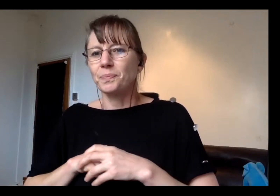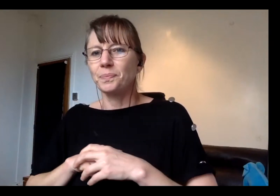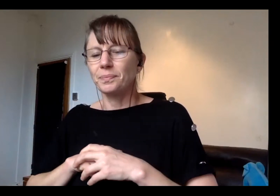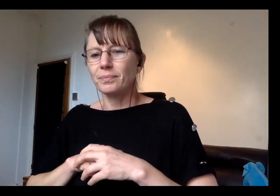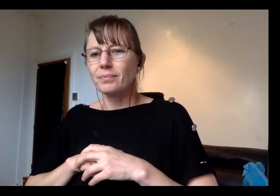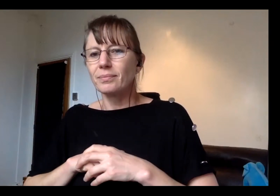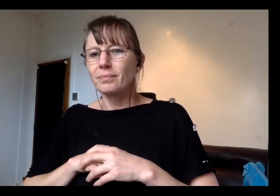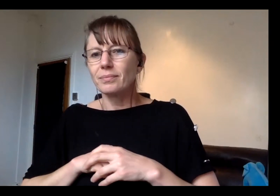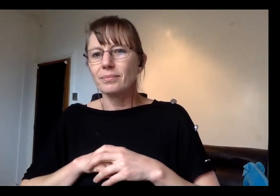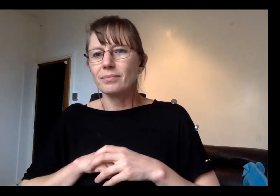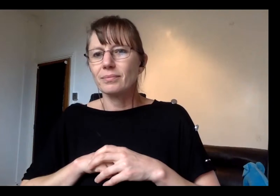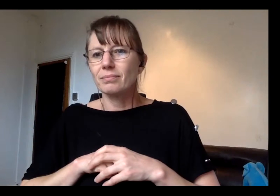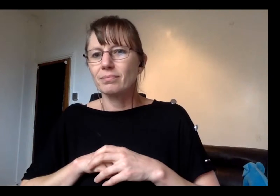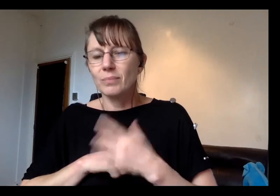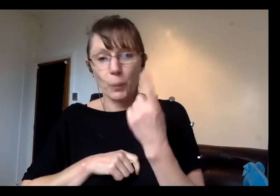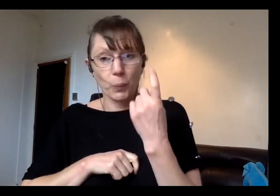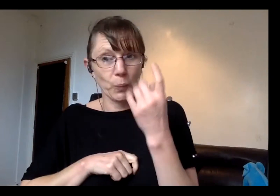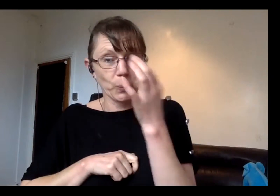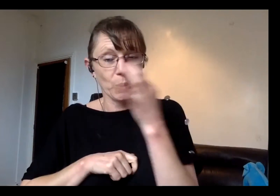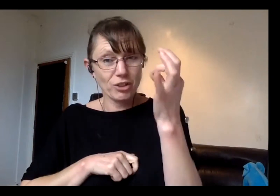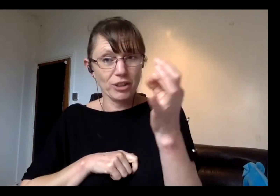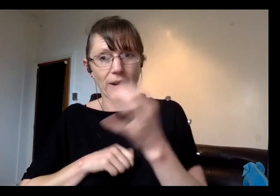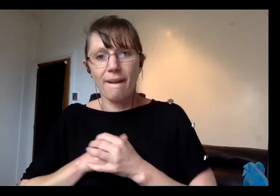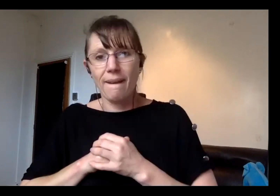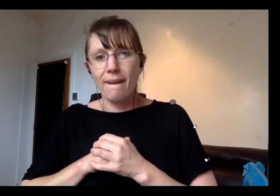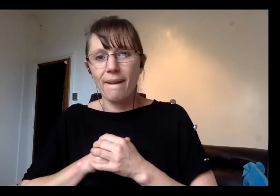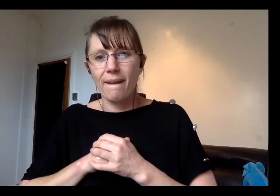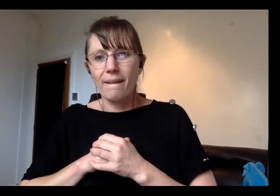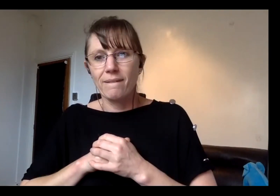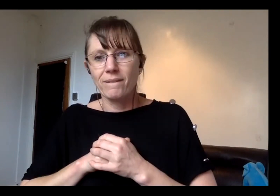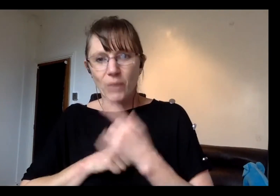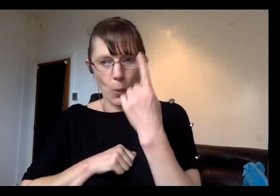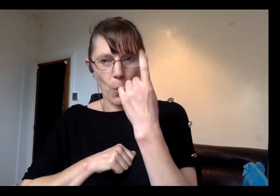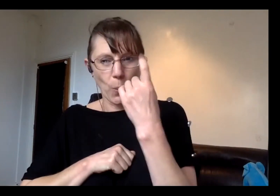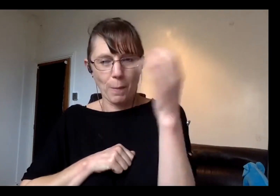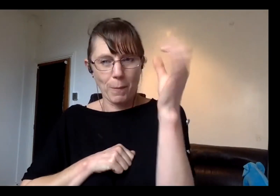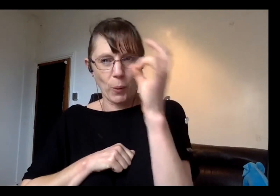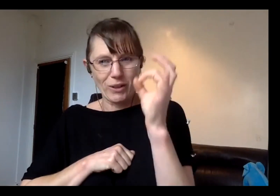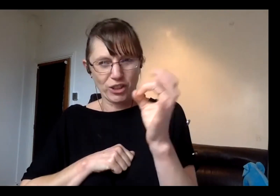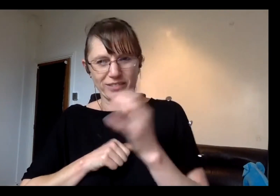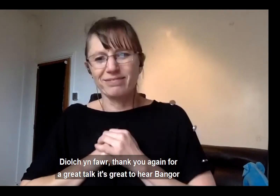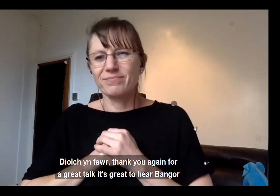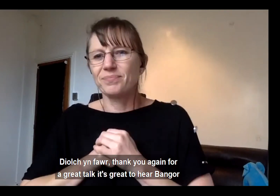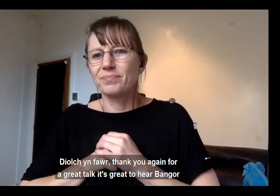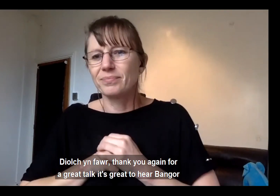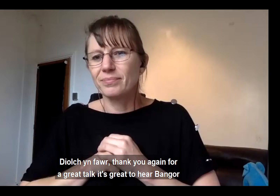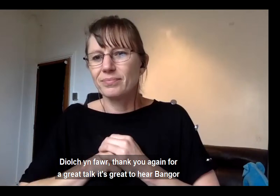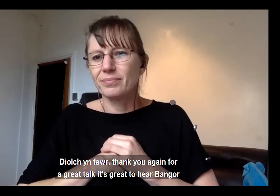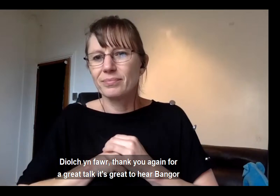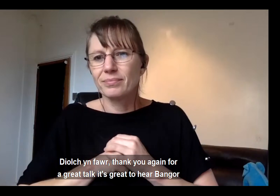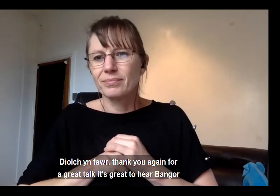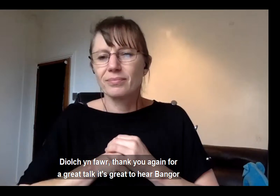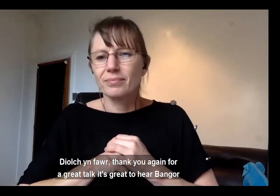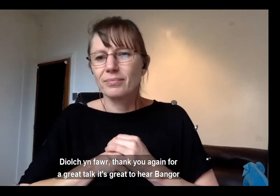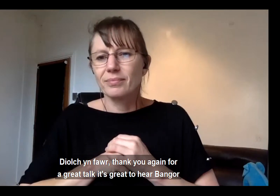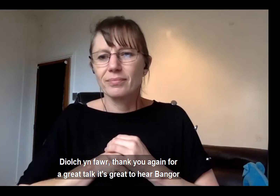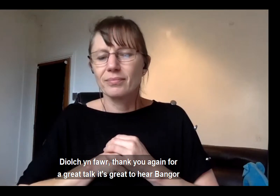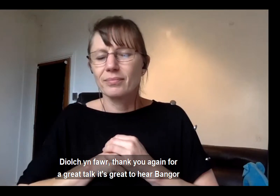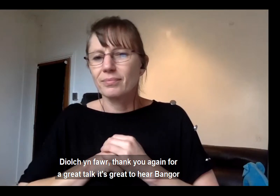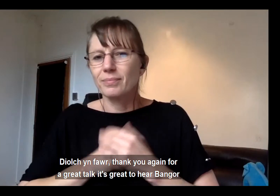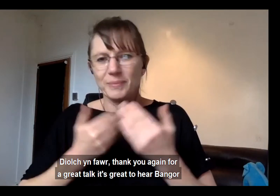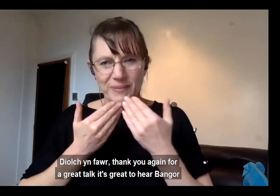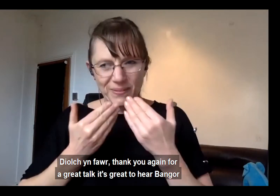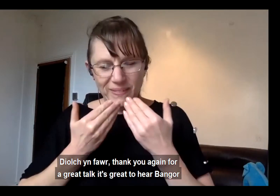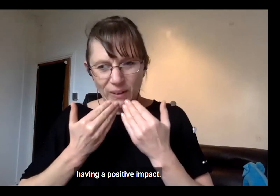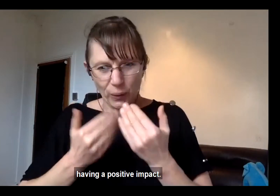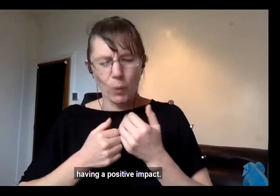Thanks, David. Can we ask a quick one? Yeah, we've got time for one more question. Yeah. Can I? Hi, Diolch, thank you again for a